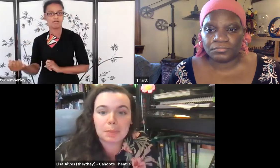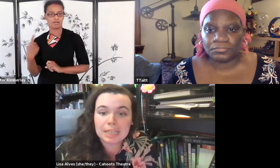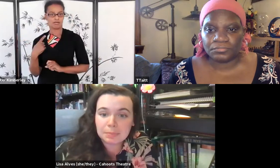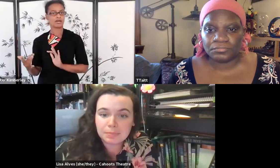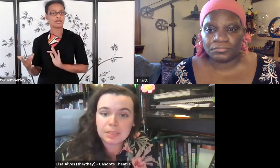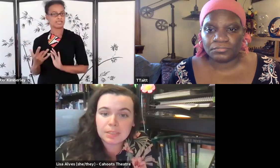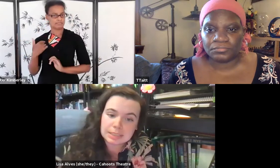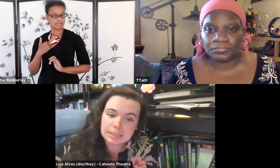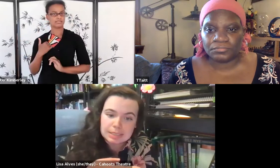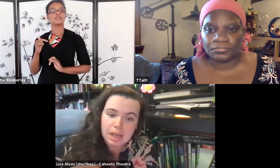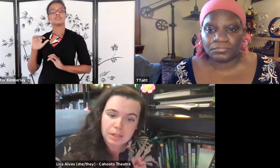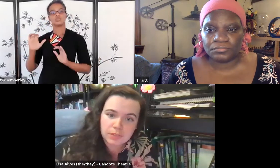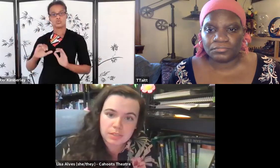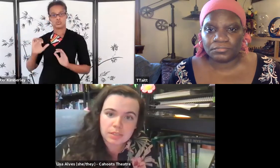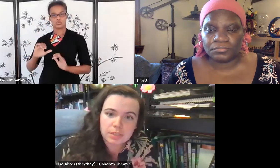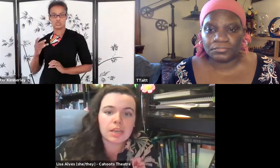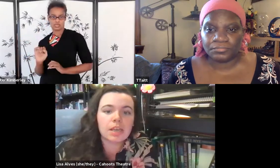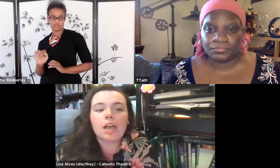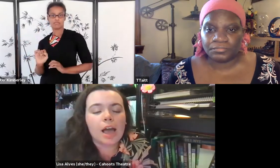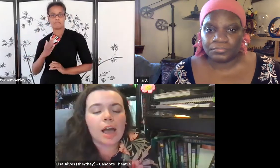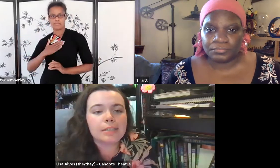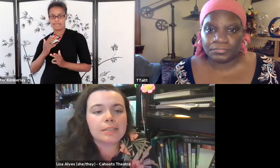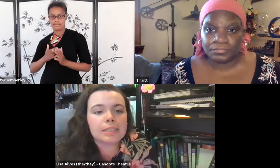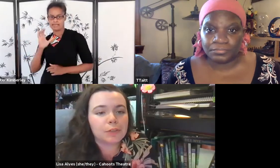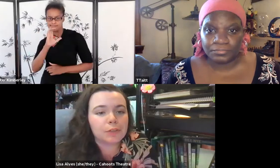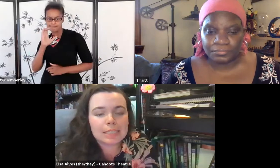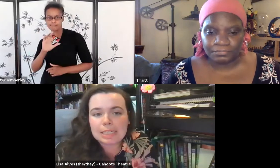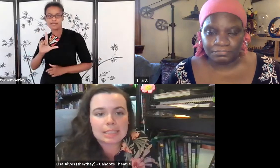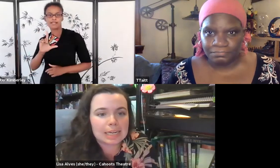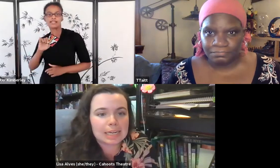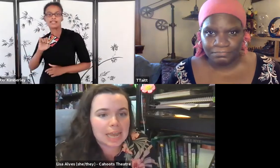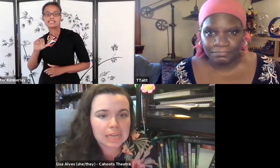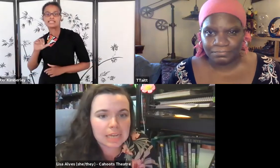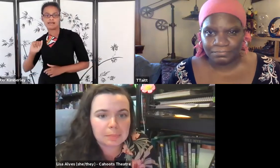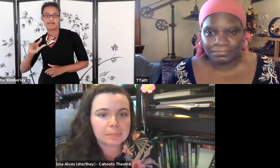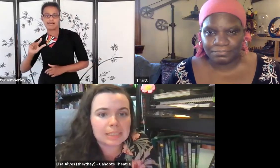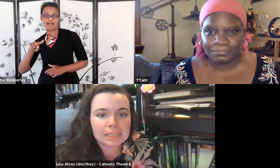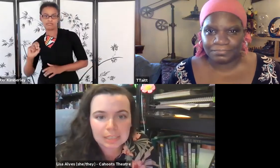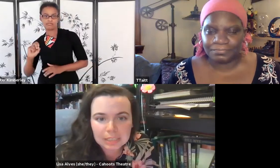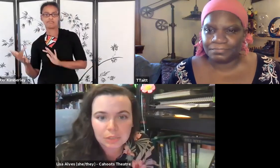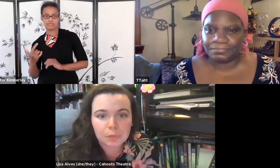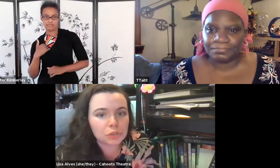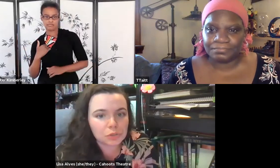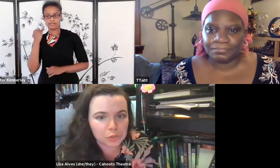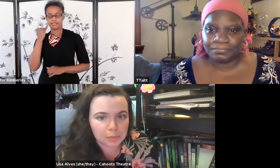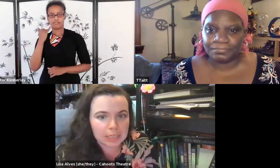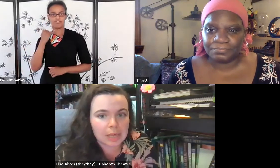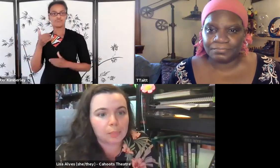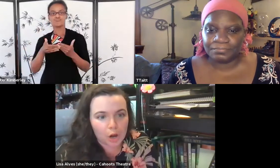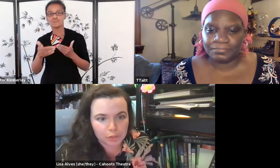name, Lisa Alves. And if you get disconnected at any time, please click the original Zoom link that brought you